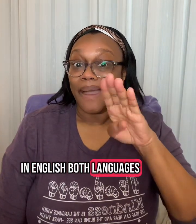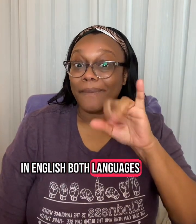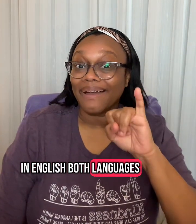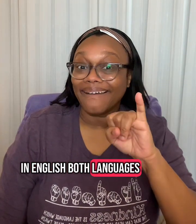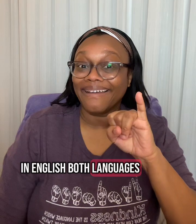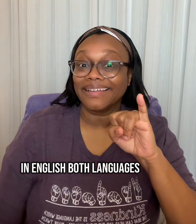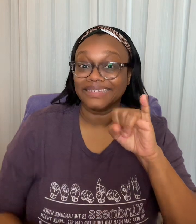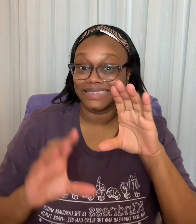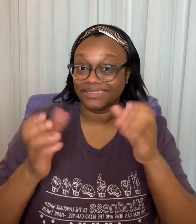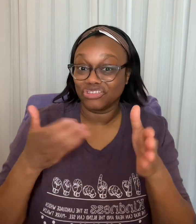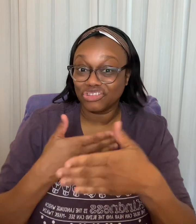languages.